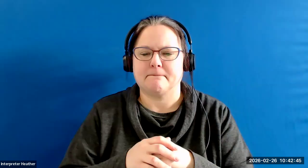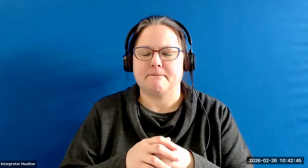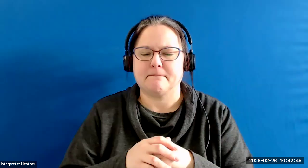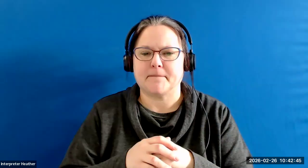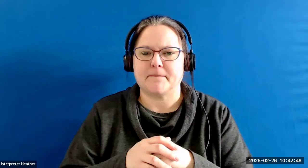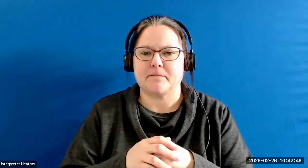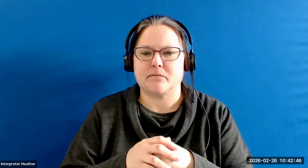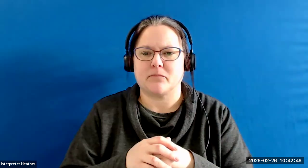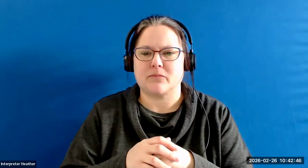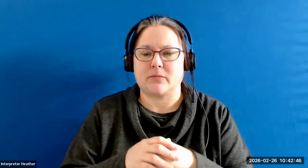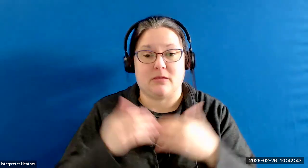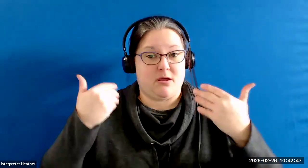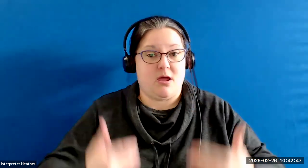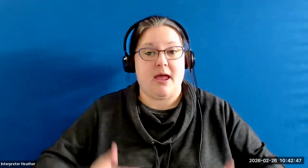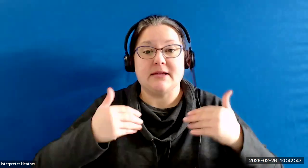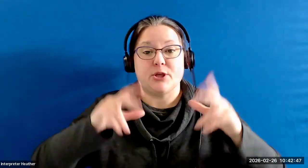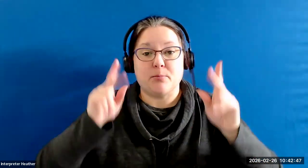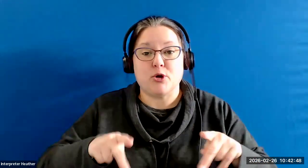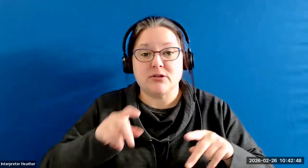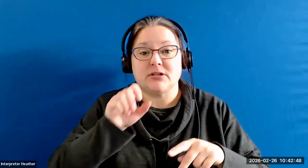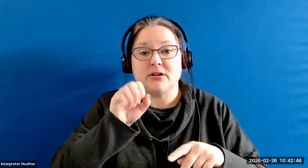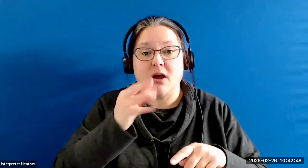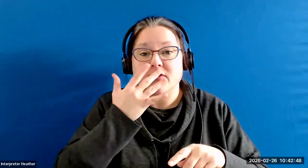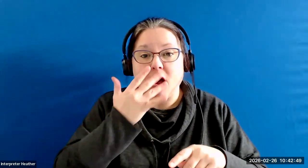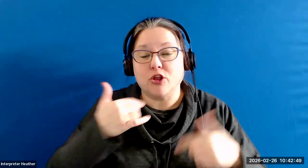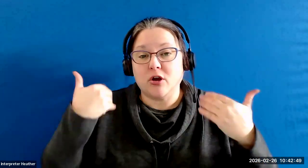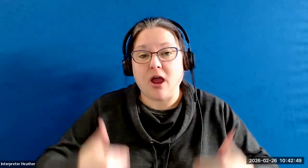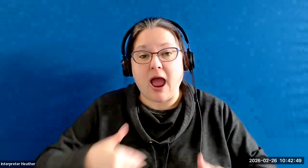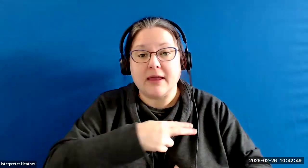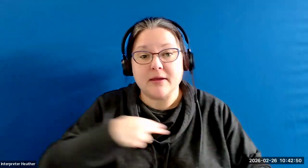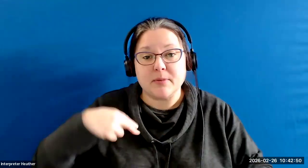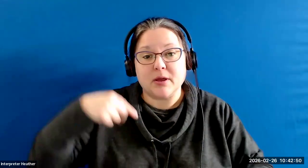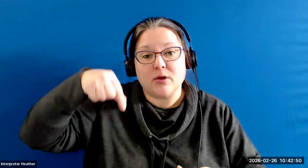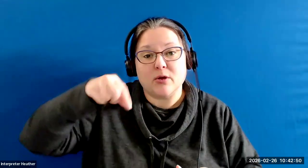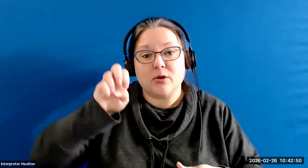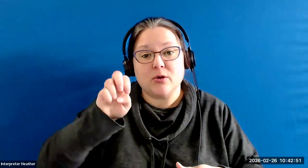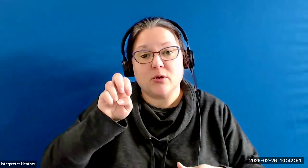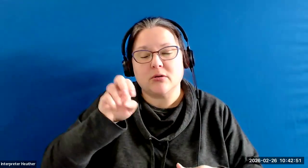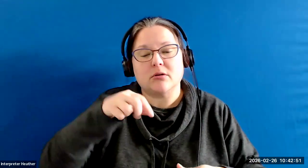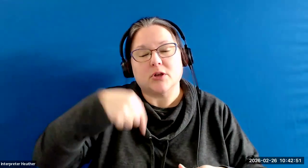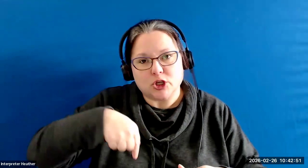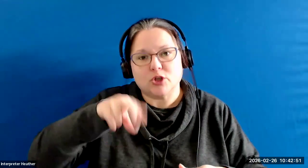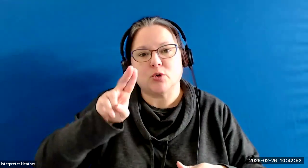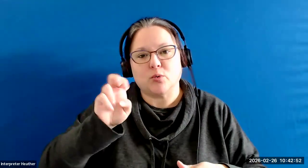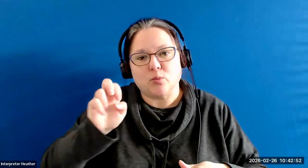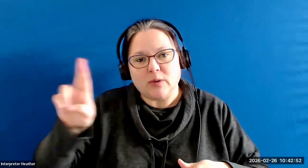a person of color, a queer person, disabled person, all of my,